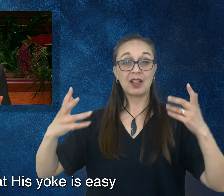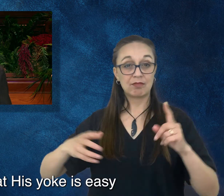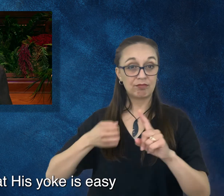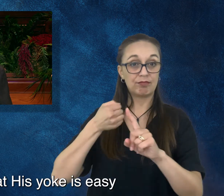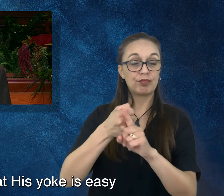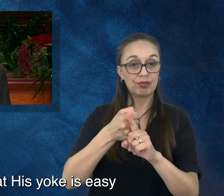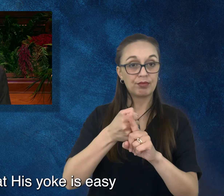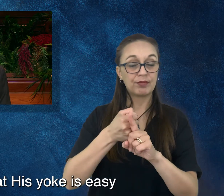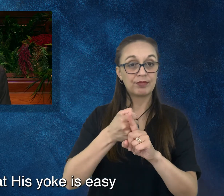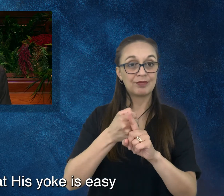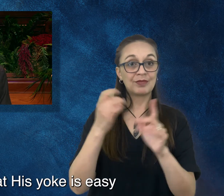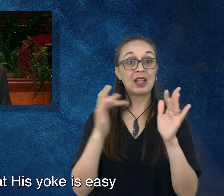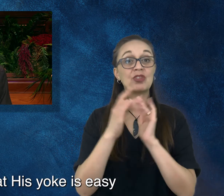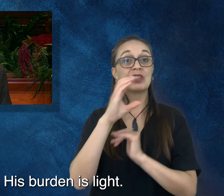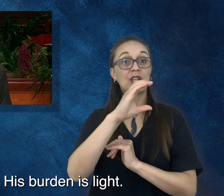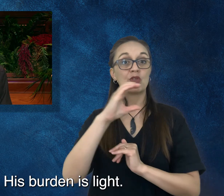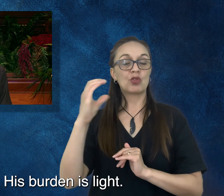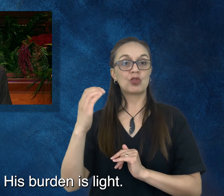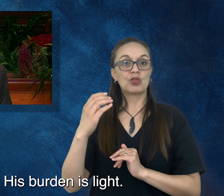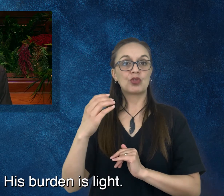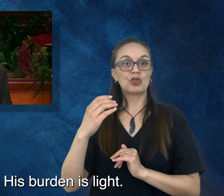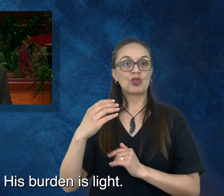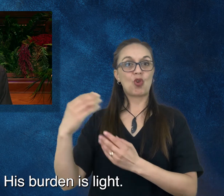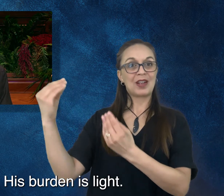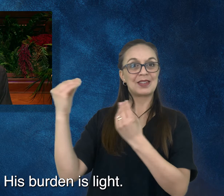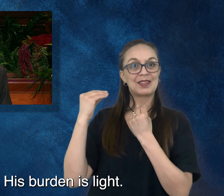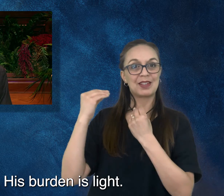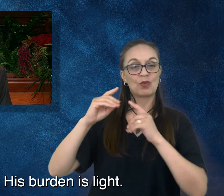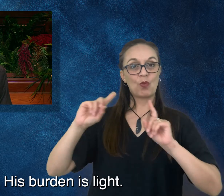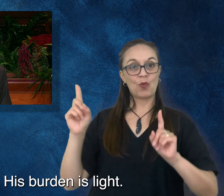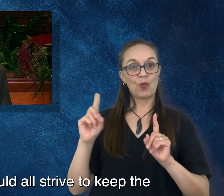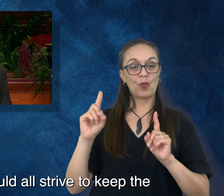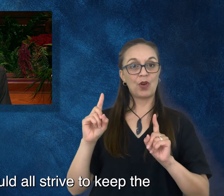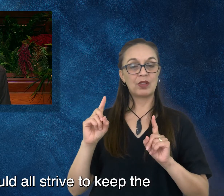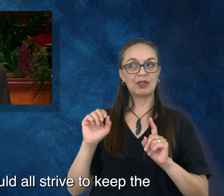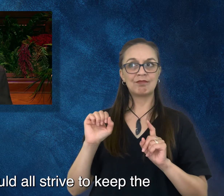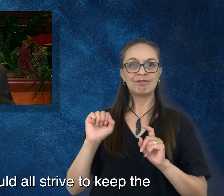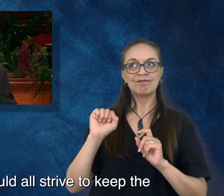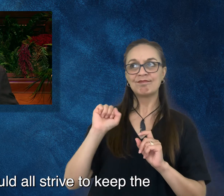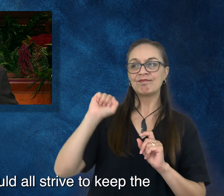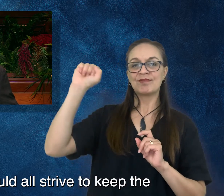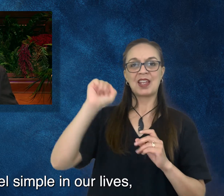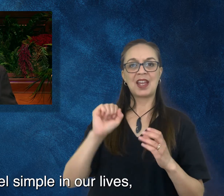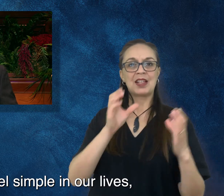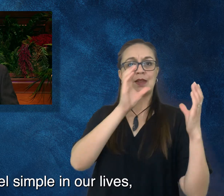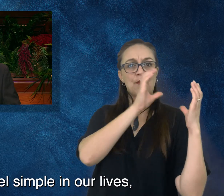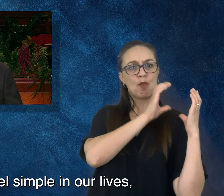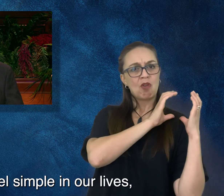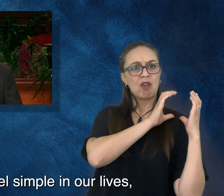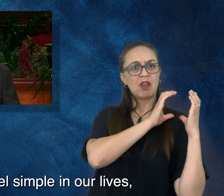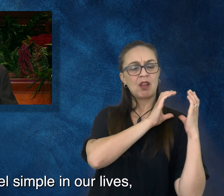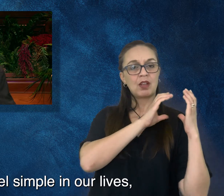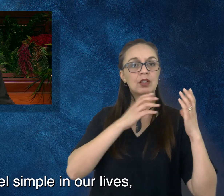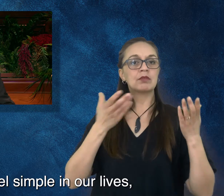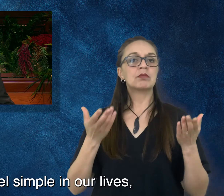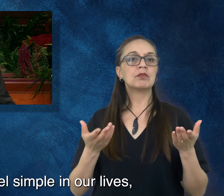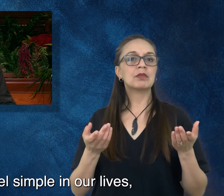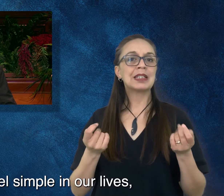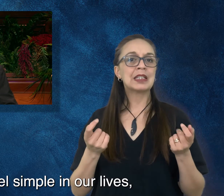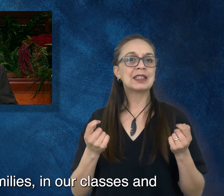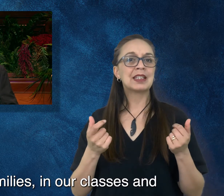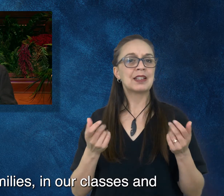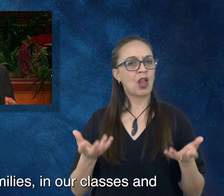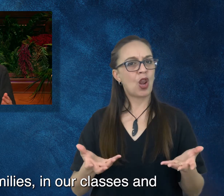His yoke is easy and His burden is light. We should all strive to keep the gospel simple in our lives,